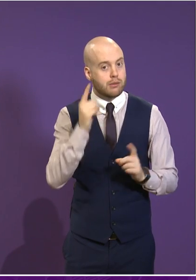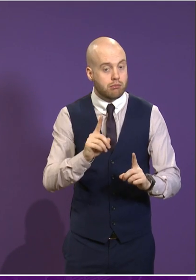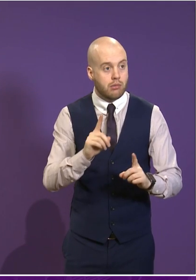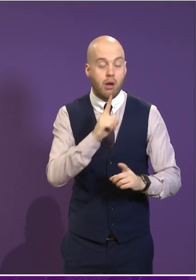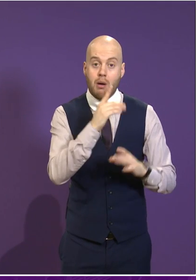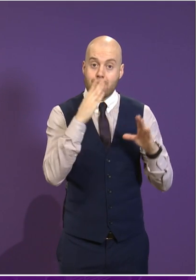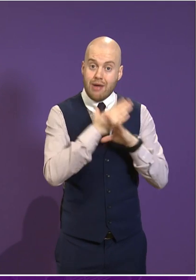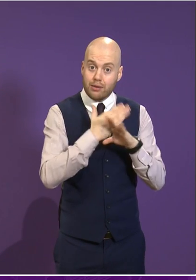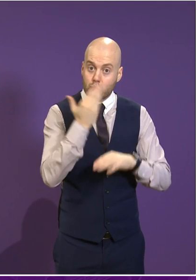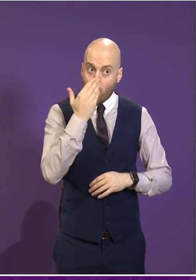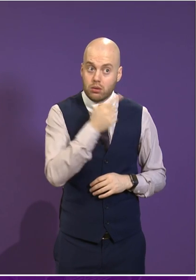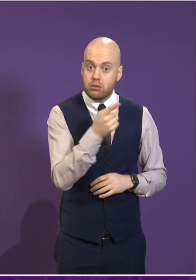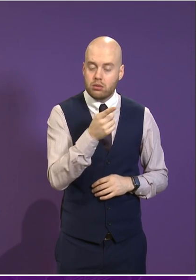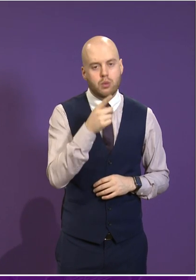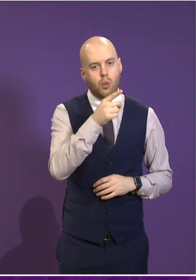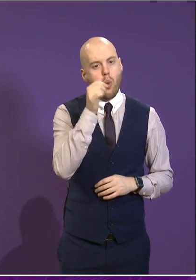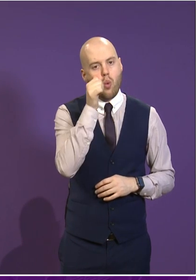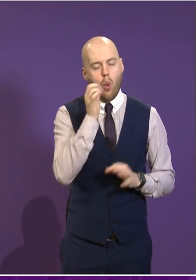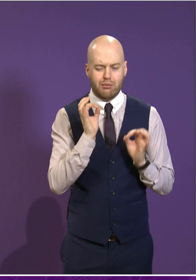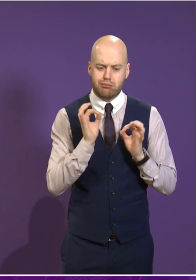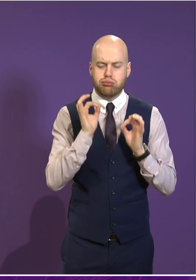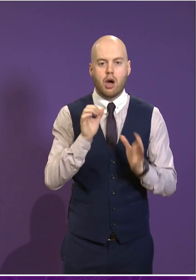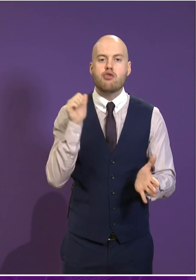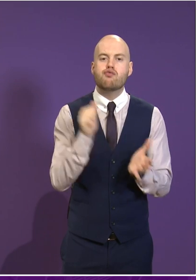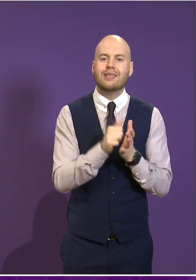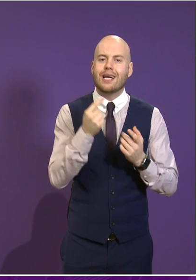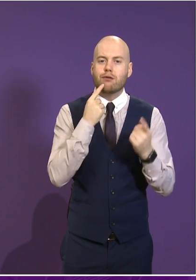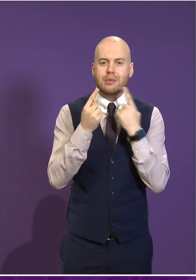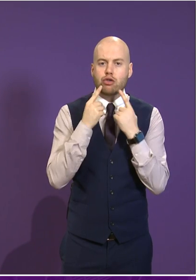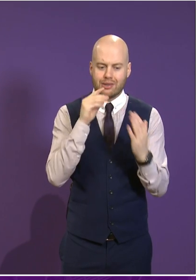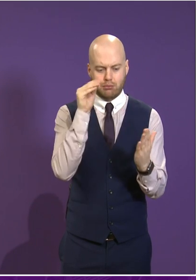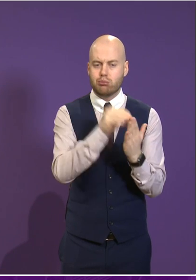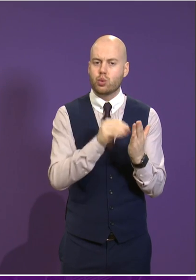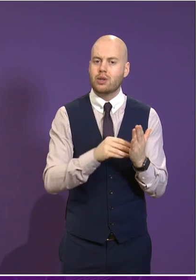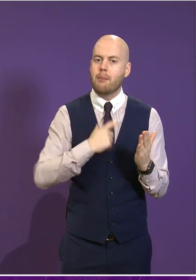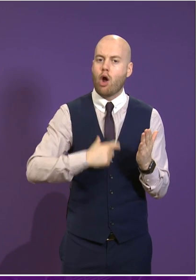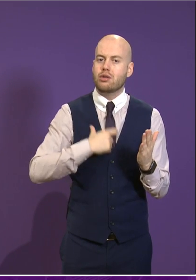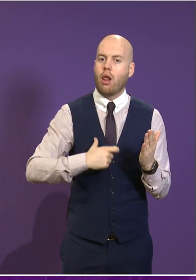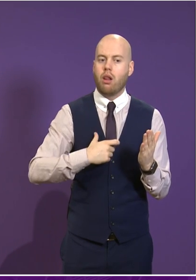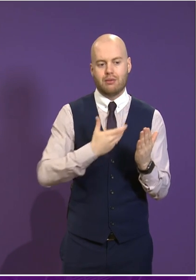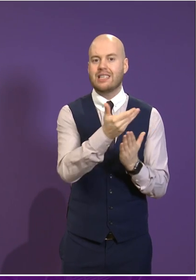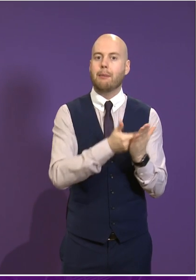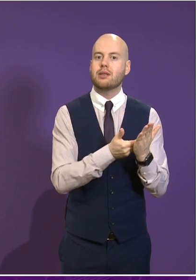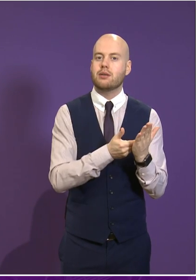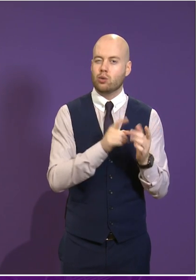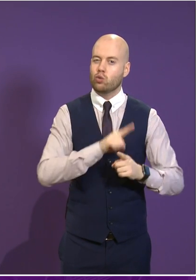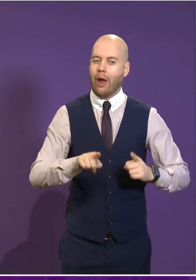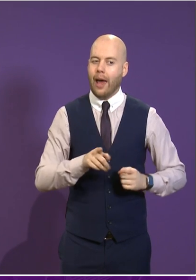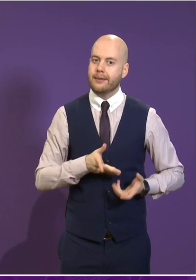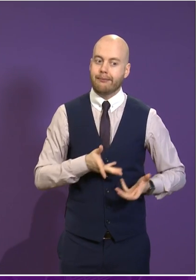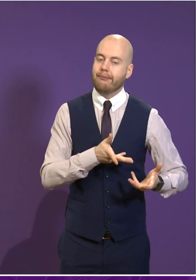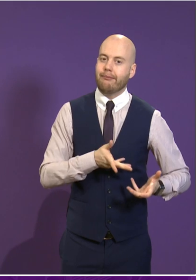schools, etc., know exactly the right information to put into a personal statement to give somebody an edge. So therefore, there was a bit of